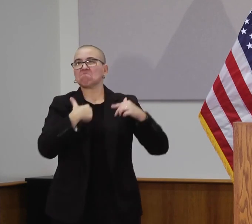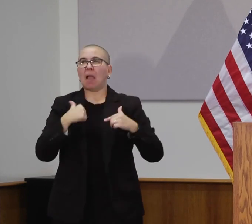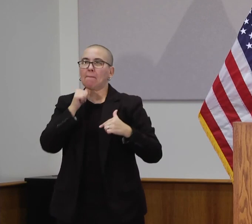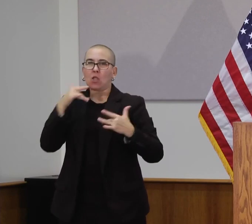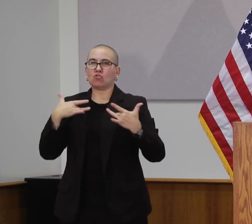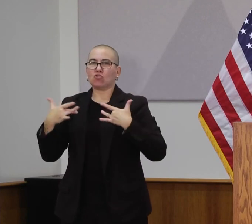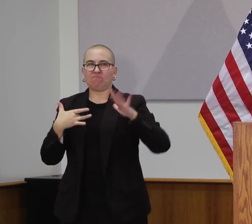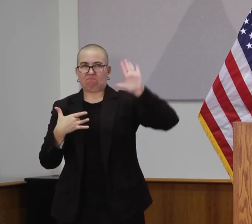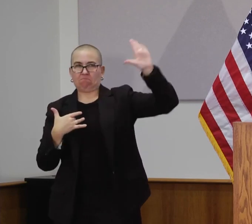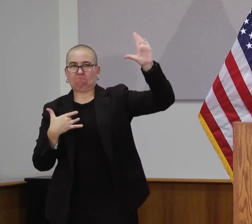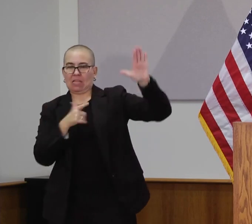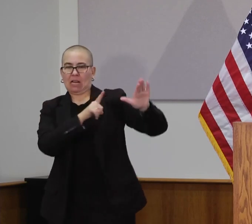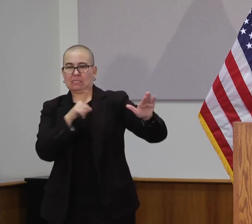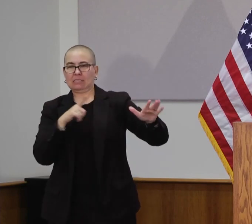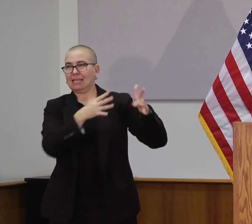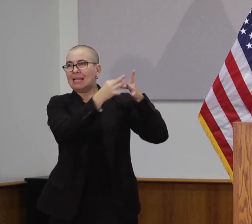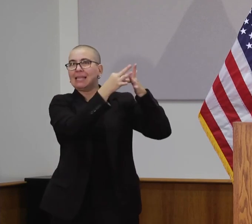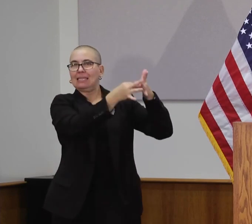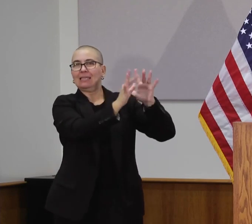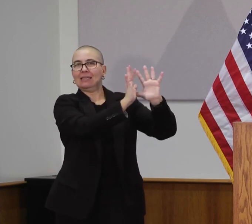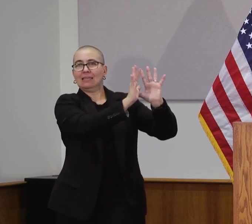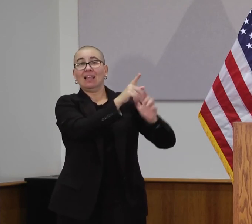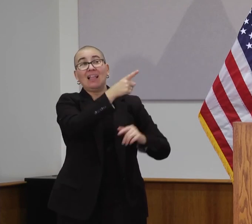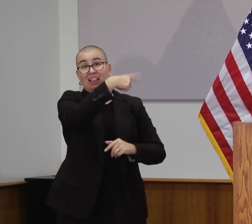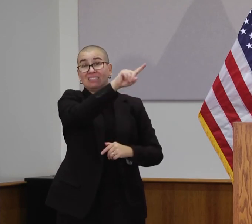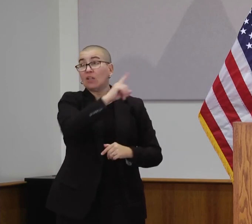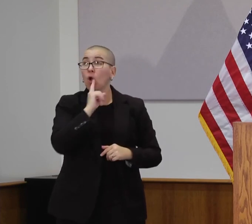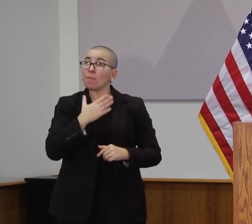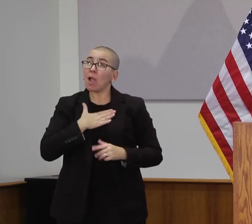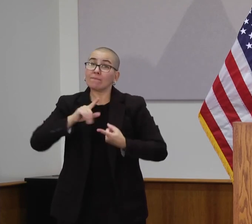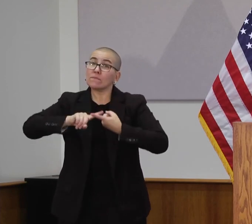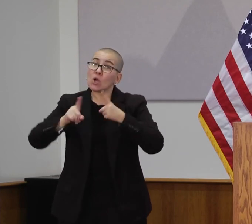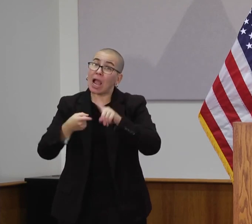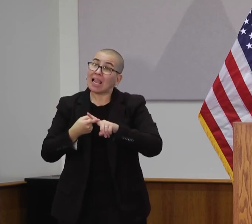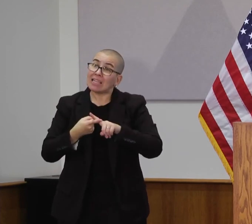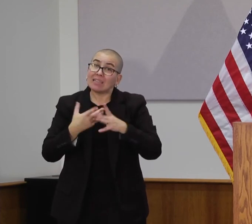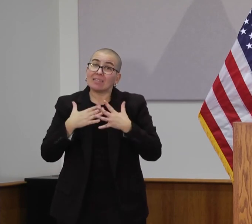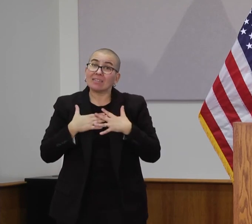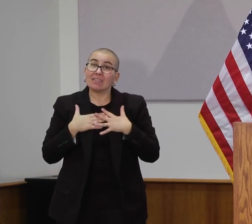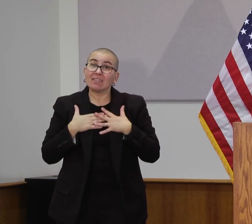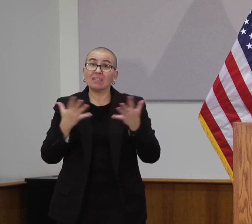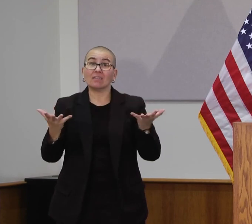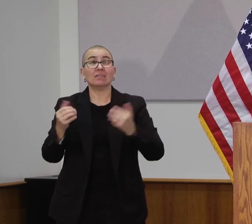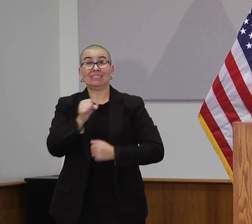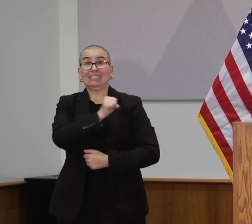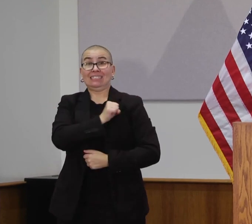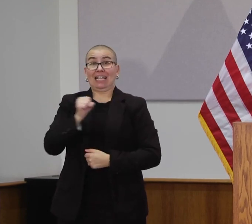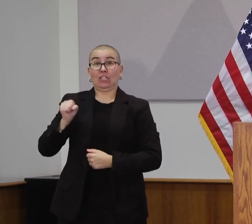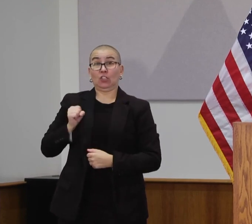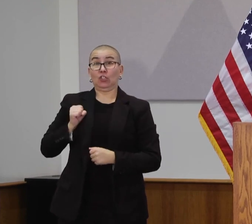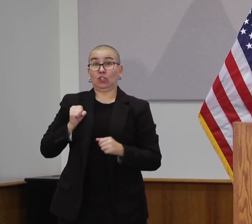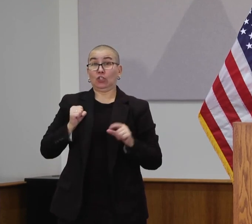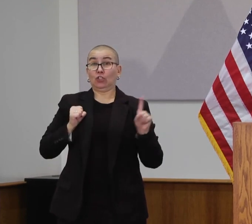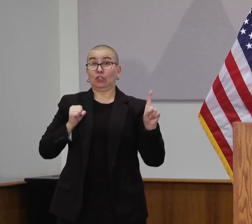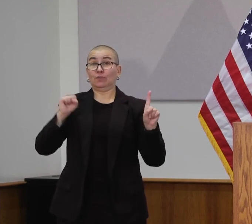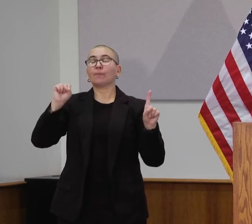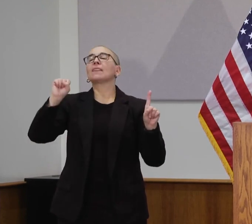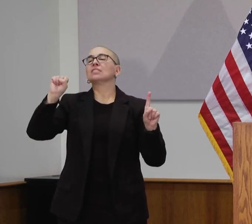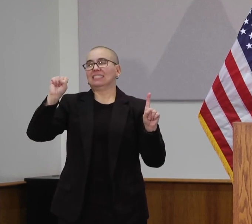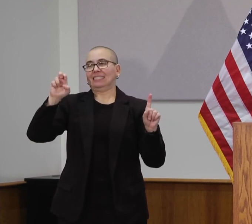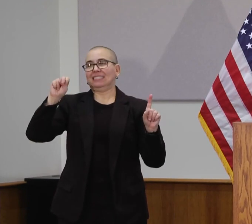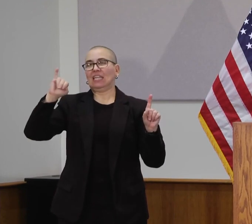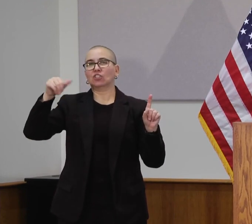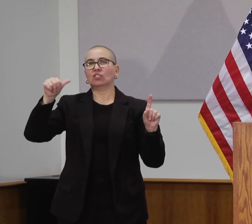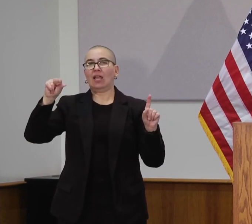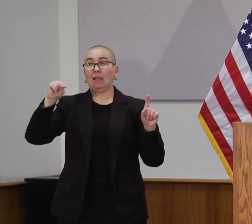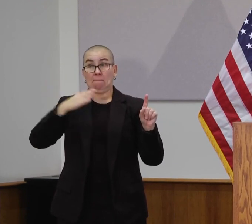this situation. These are friends of mine. Senator Senjum has been a friend for many years. We've run in